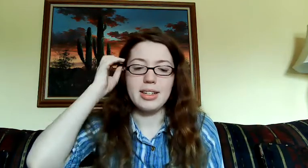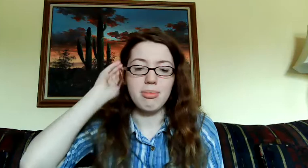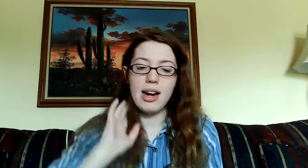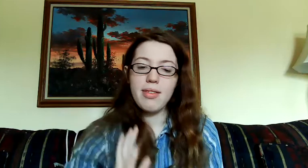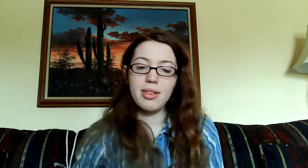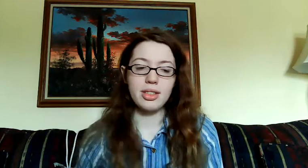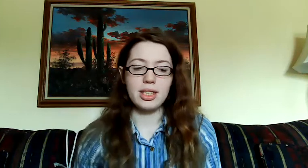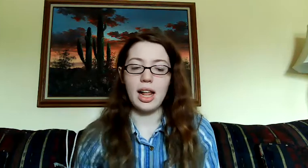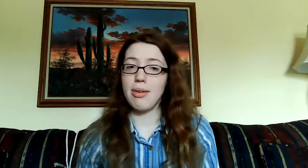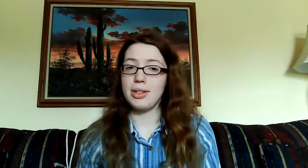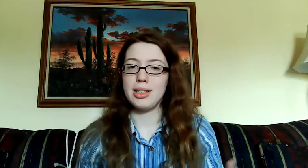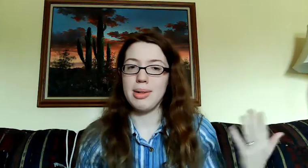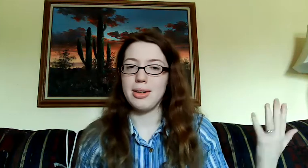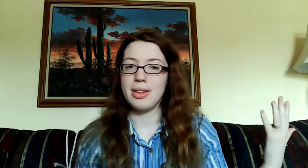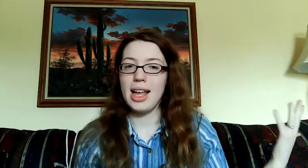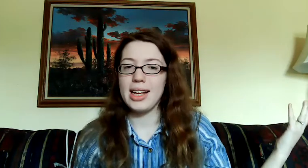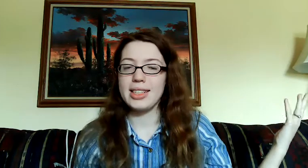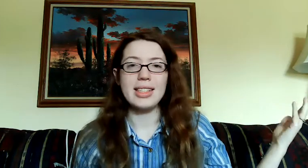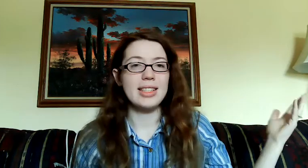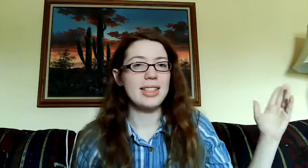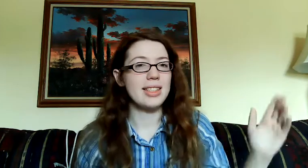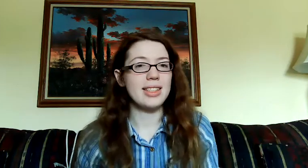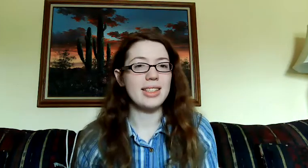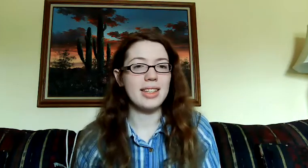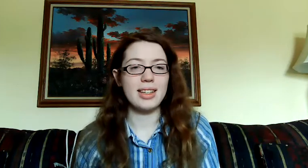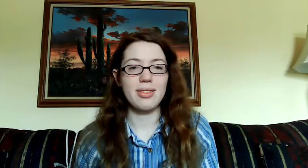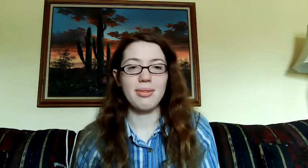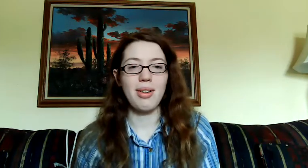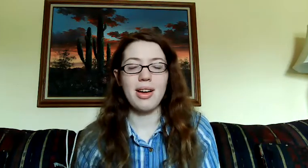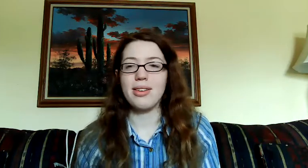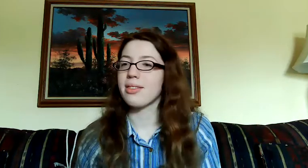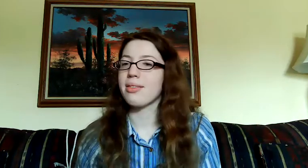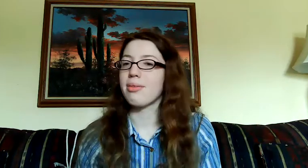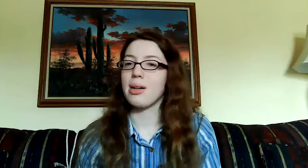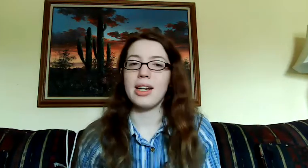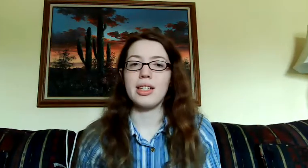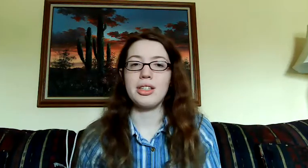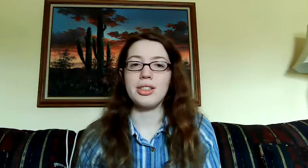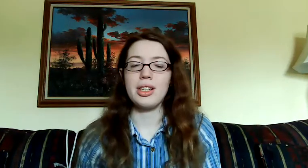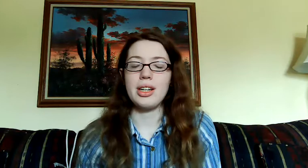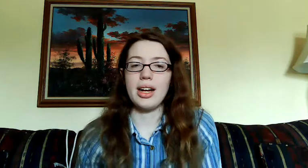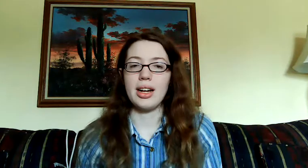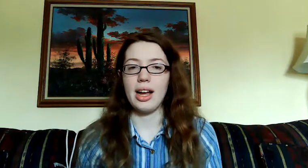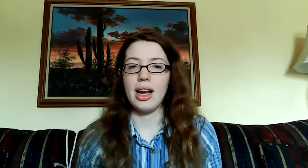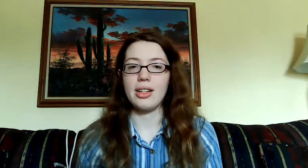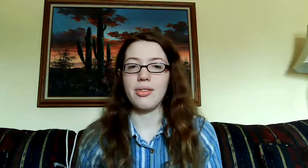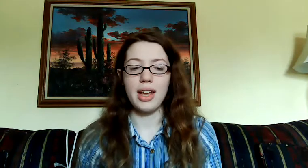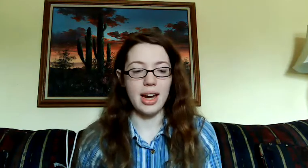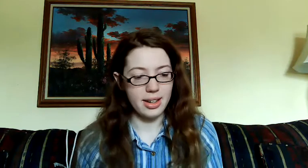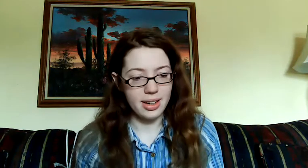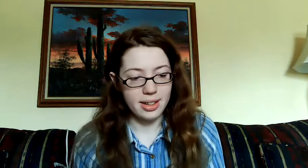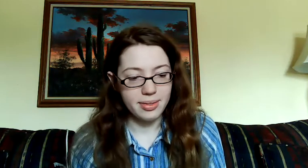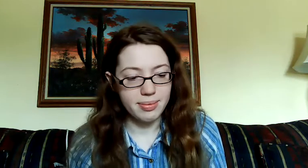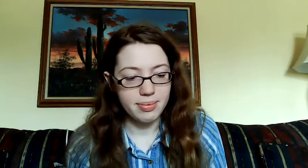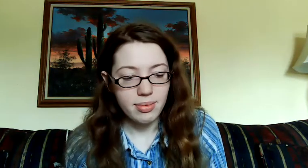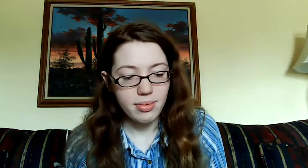never learned it till I was in the middle classes. It's like, what were my teachers thinking? I don't get it.